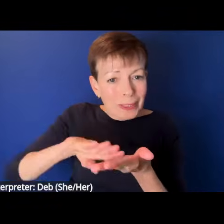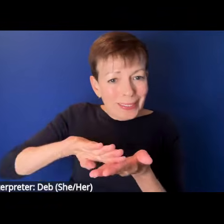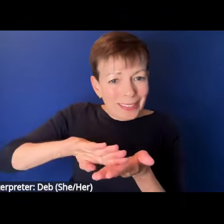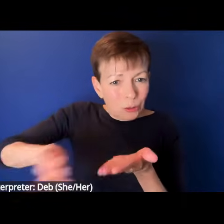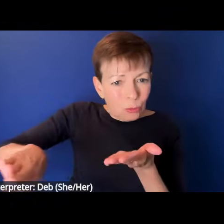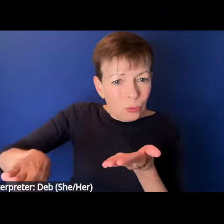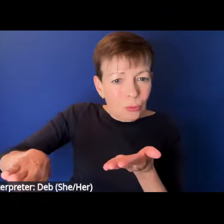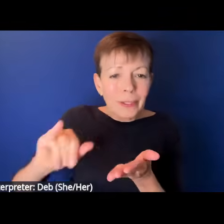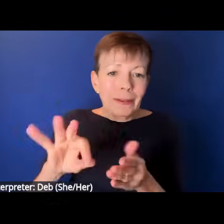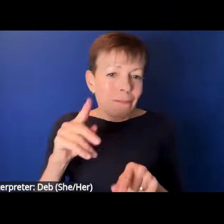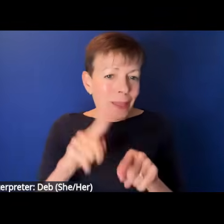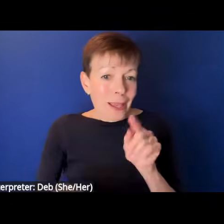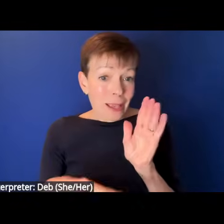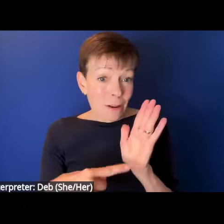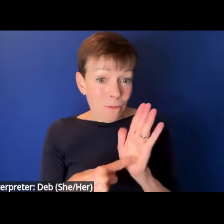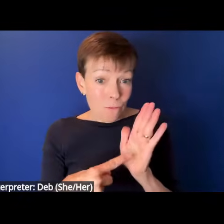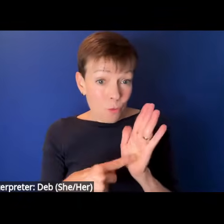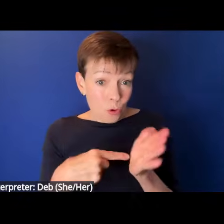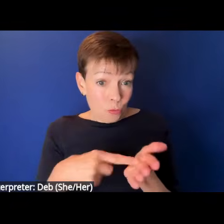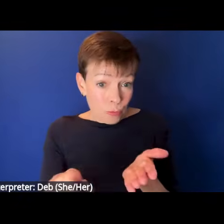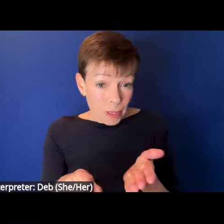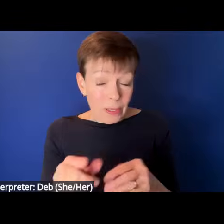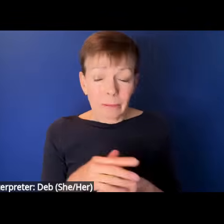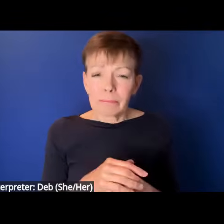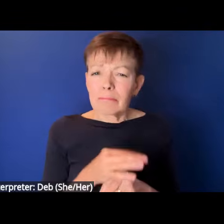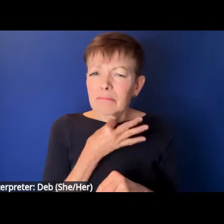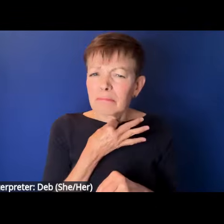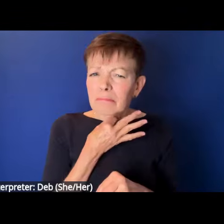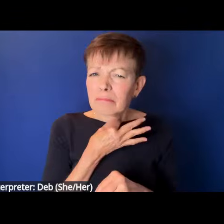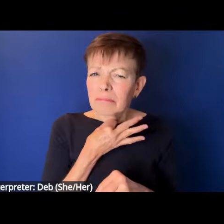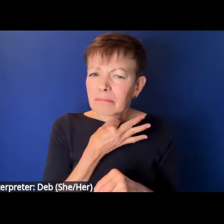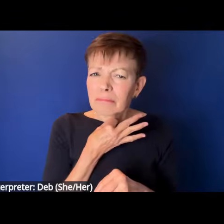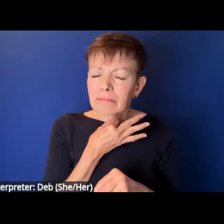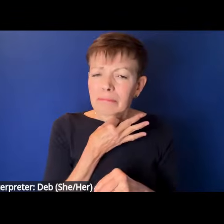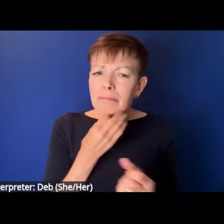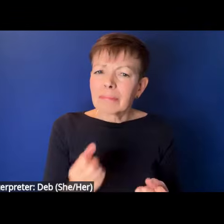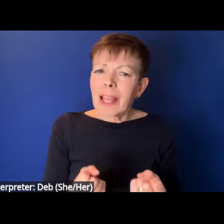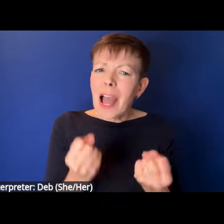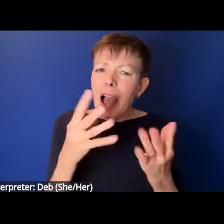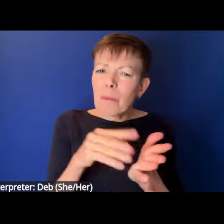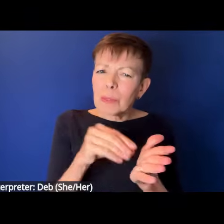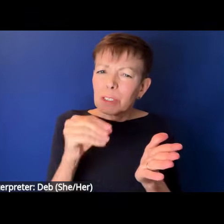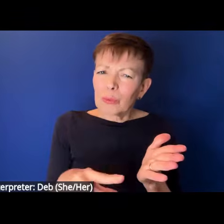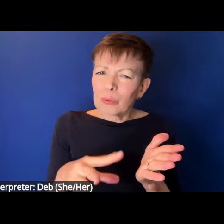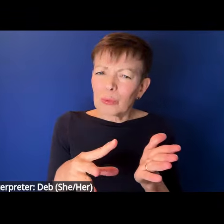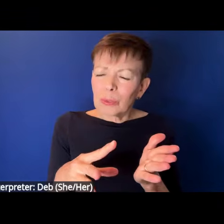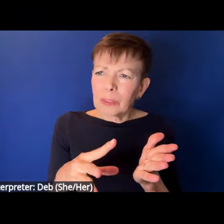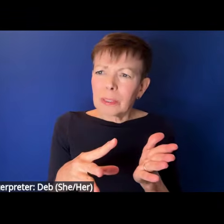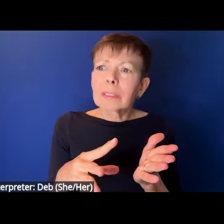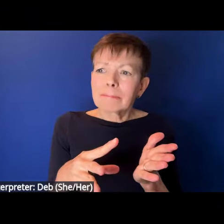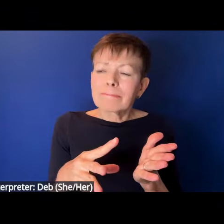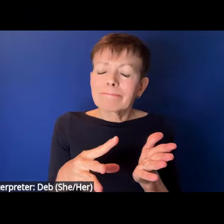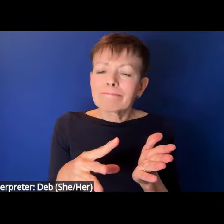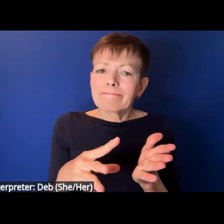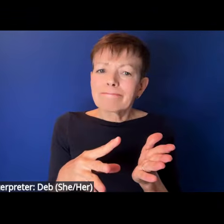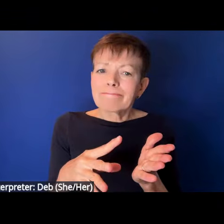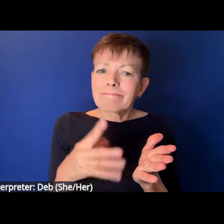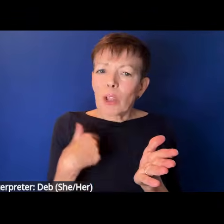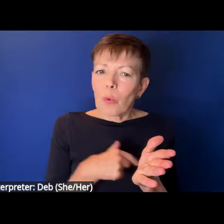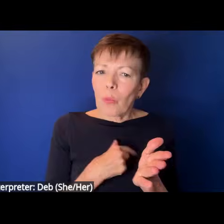hardship. I'm wondering if we have any understanding of how many students are included through